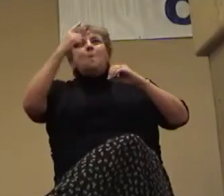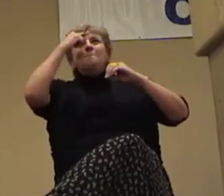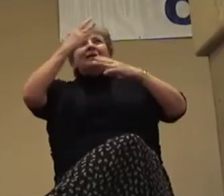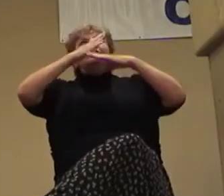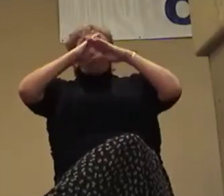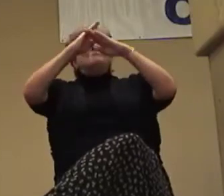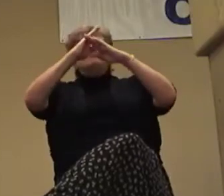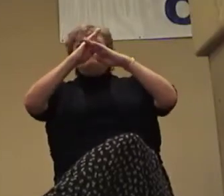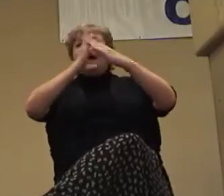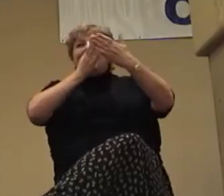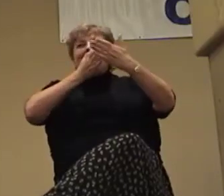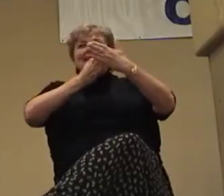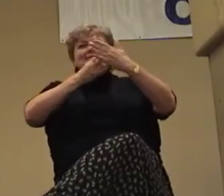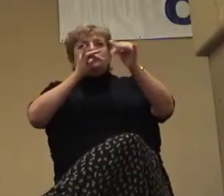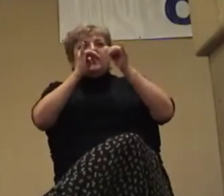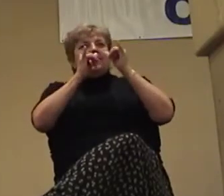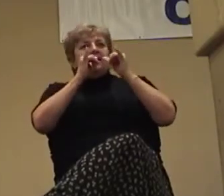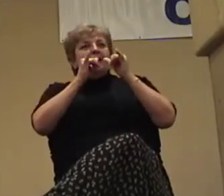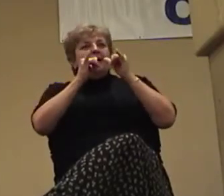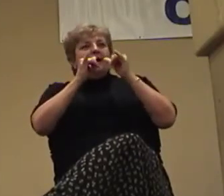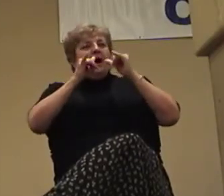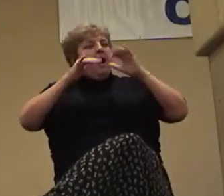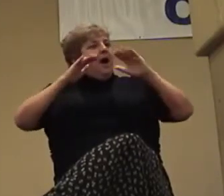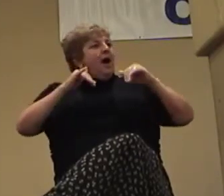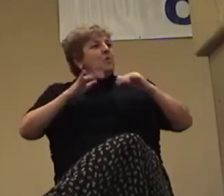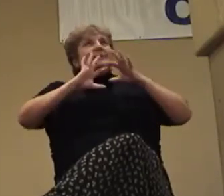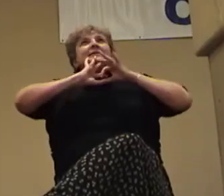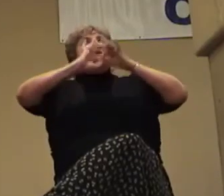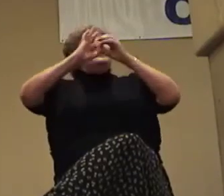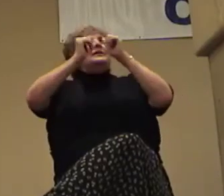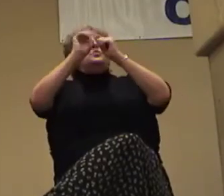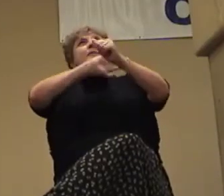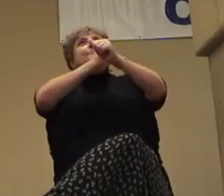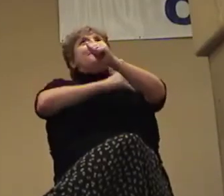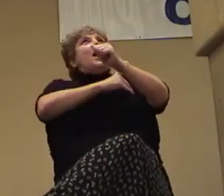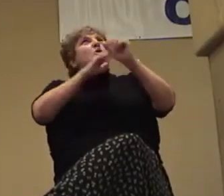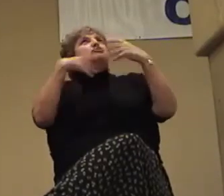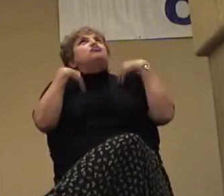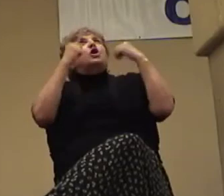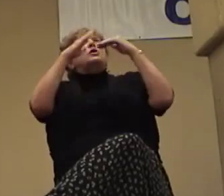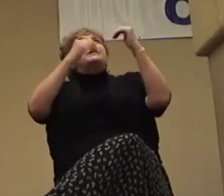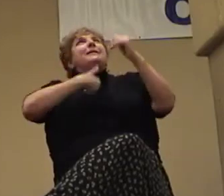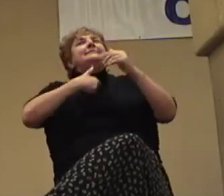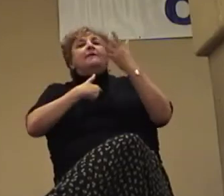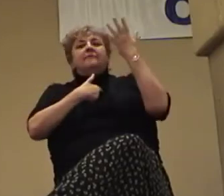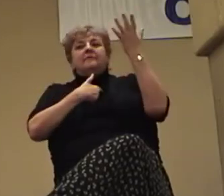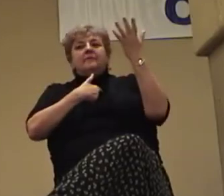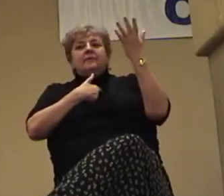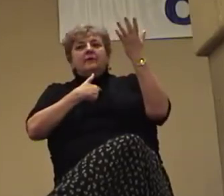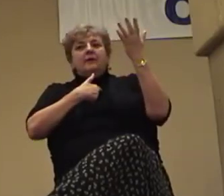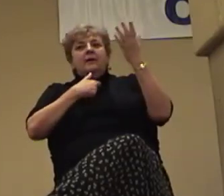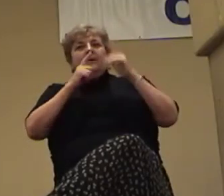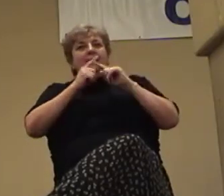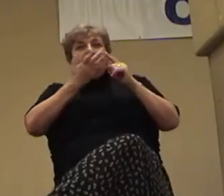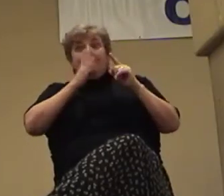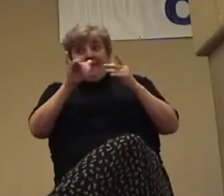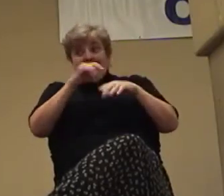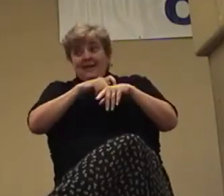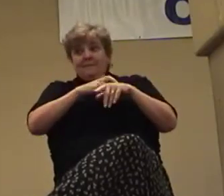been treating my spiritual condition. I wasn't connected to a power greater than myself. There was just no alcohol in the house. And so the next day I